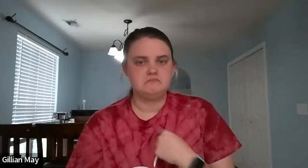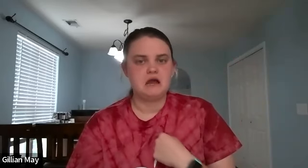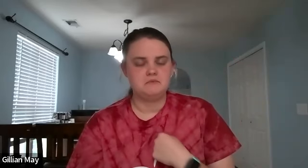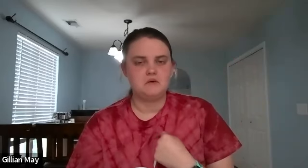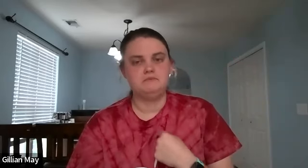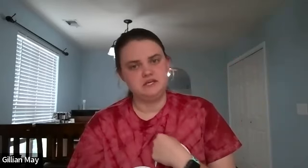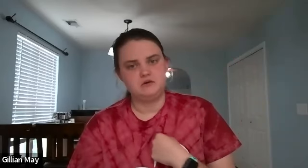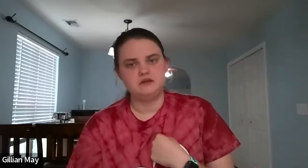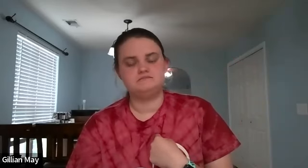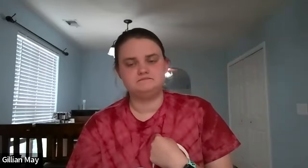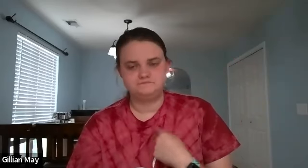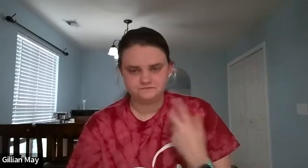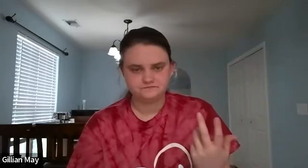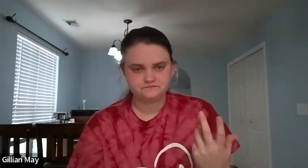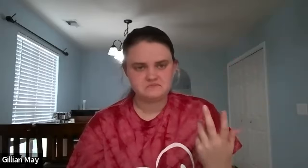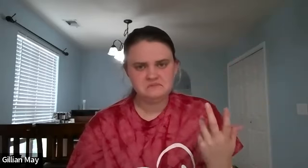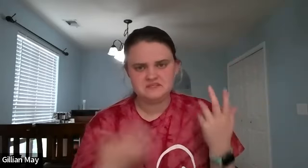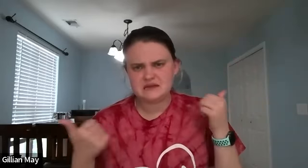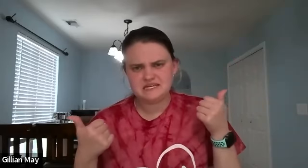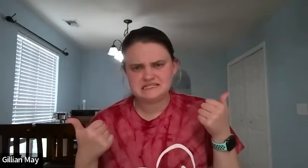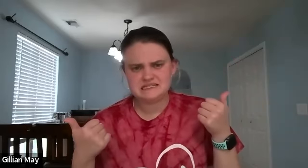I'm going, me going. Does that make sense?